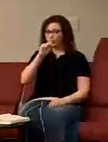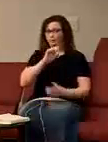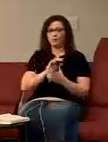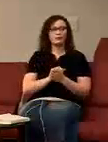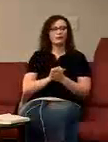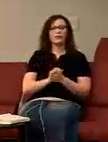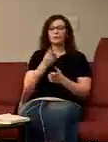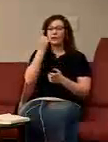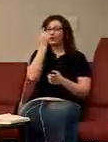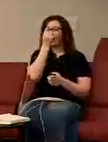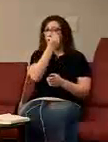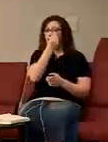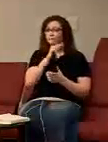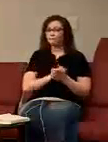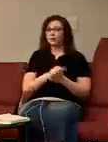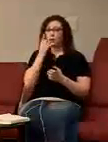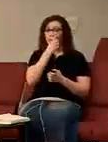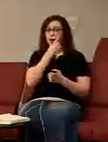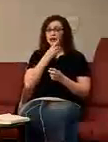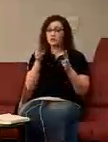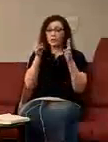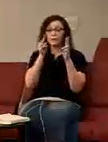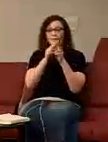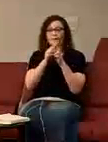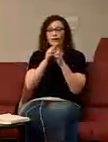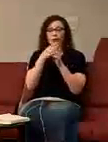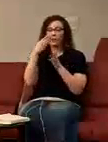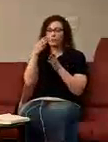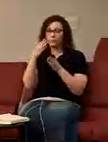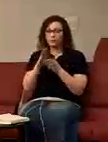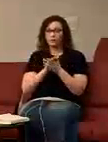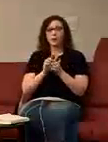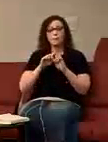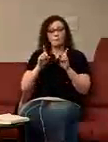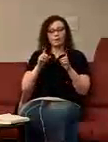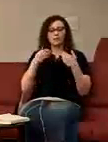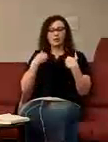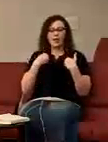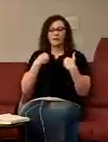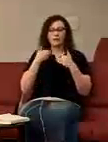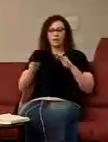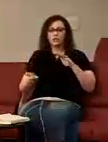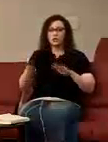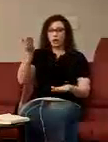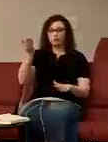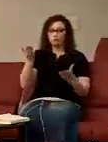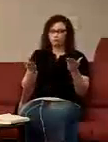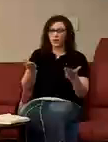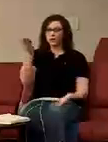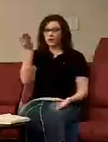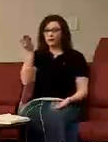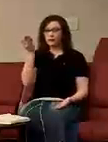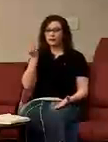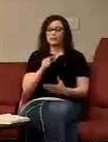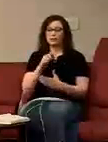really blue, but if you have a dominant gene for that, it'll make it brown. So really, what would